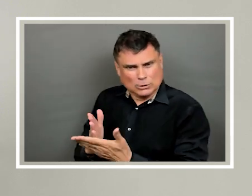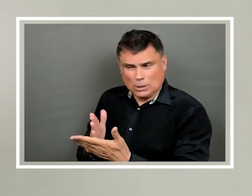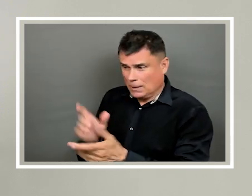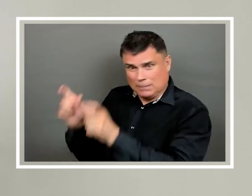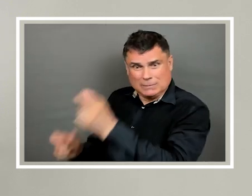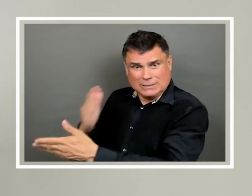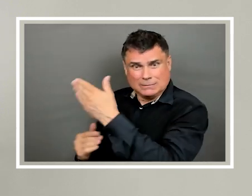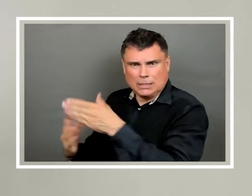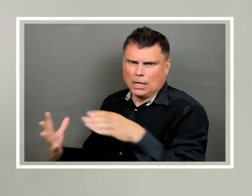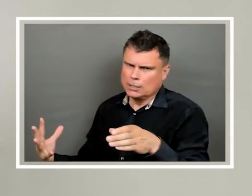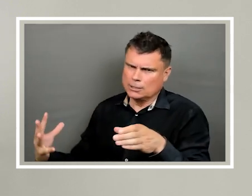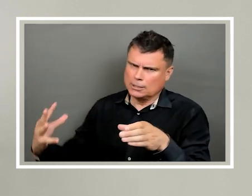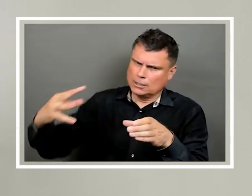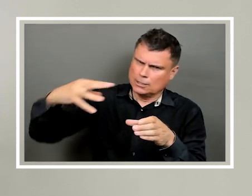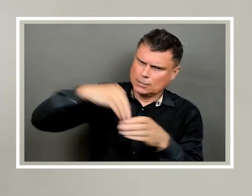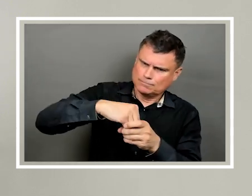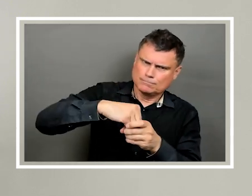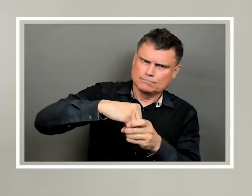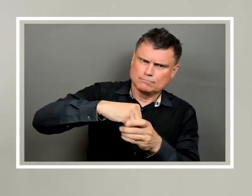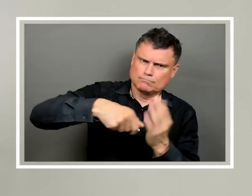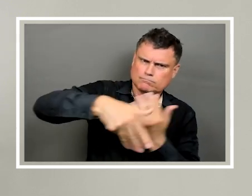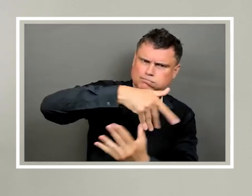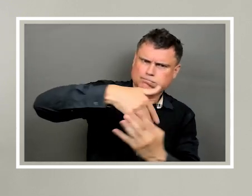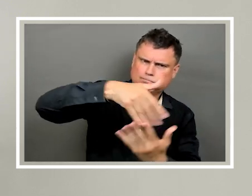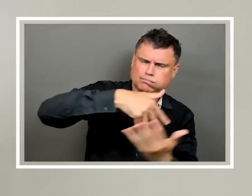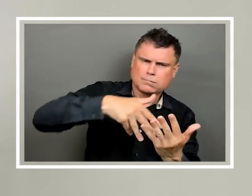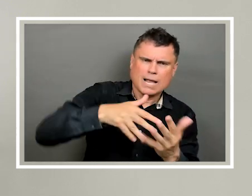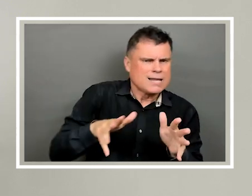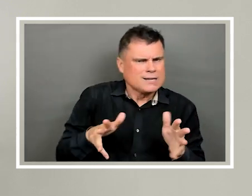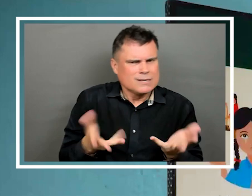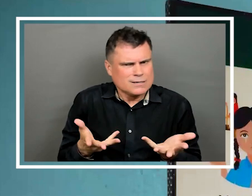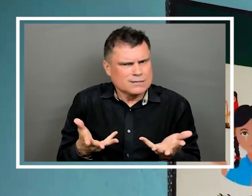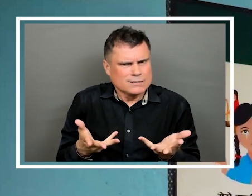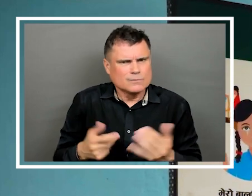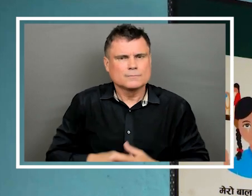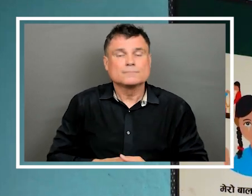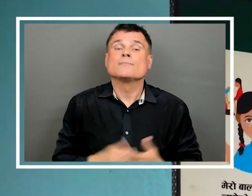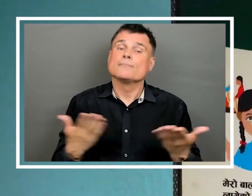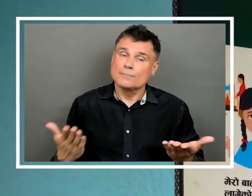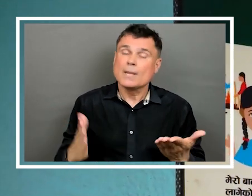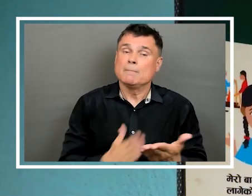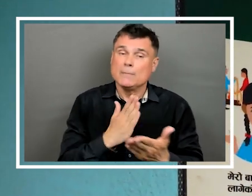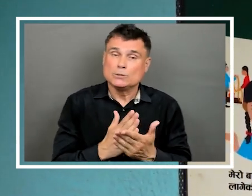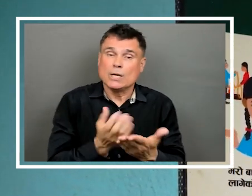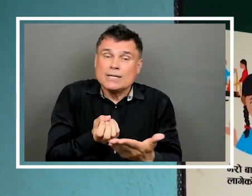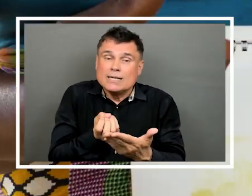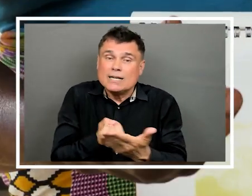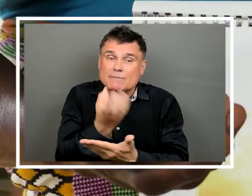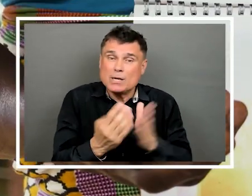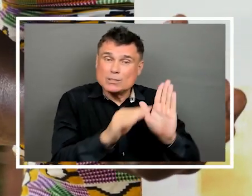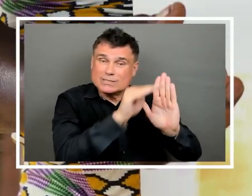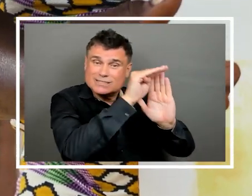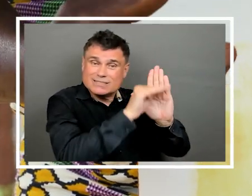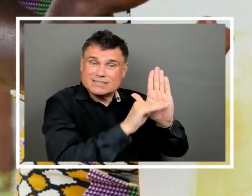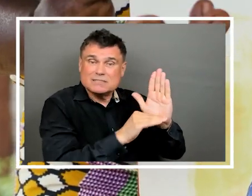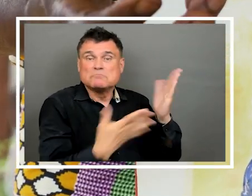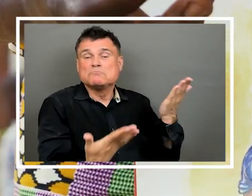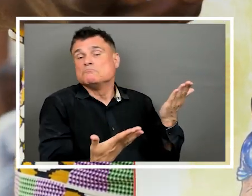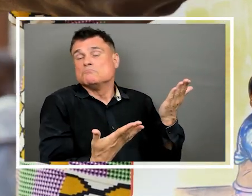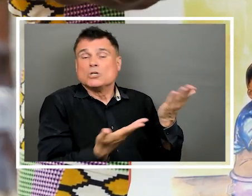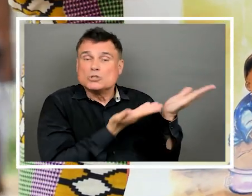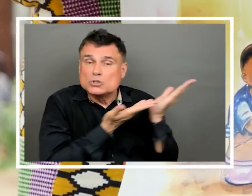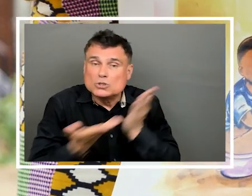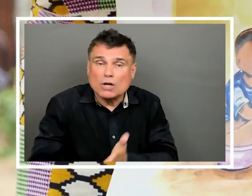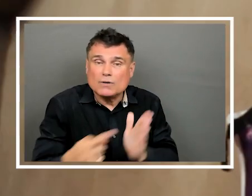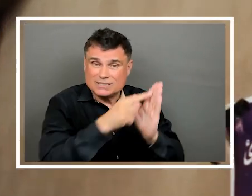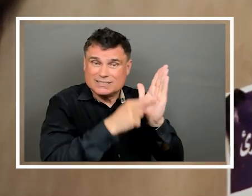can you do to ensure the participation of persons with disabilities? First, make sure that the information about your program